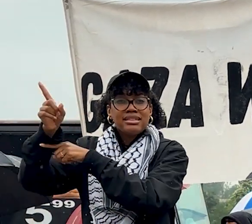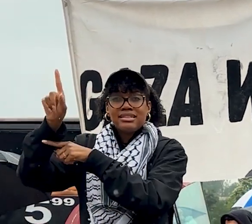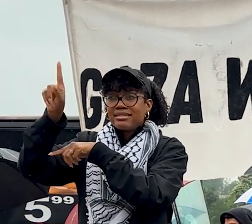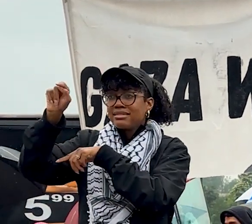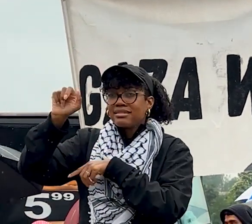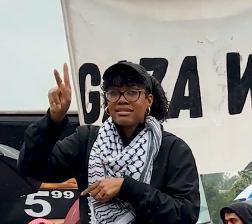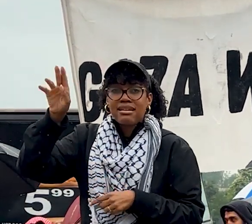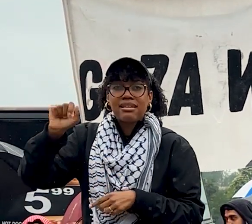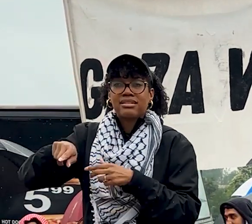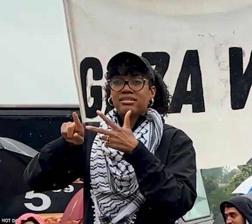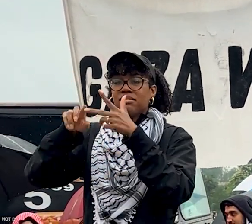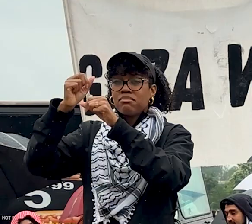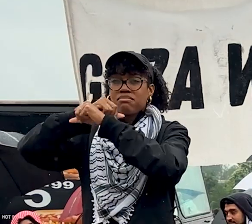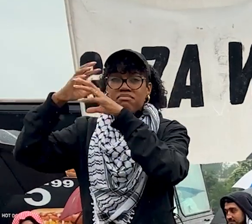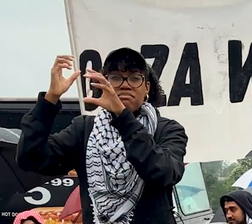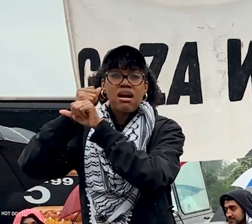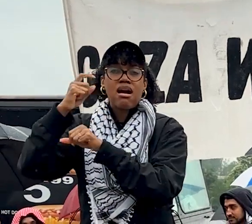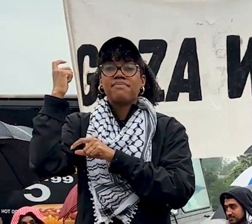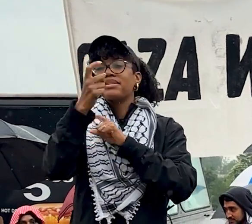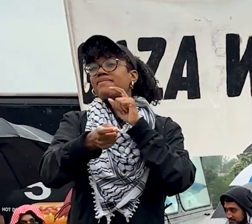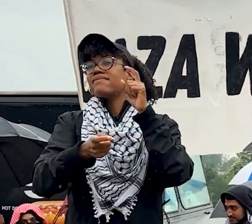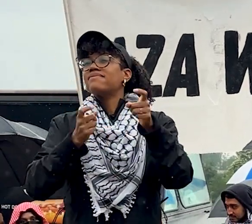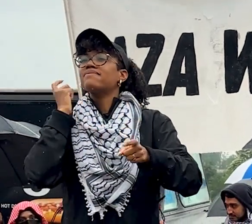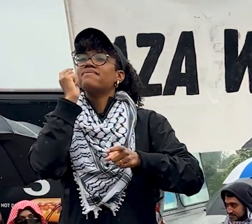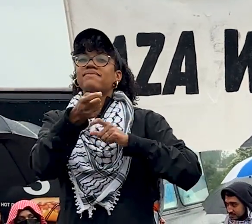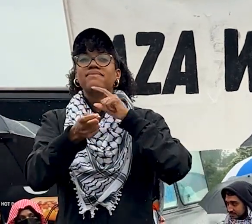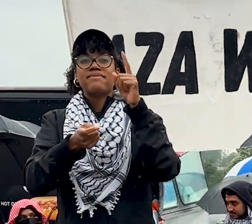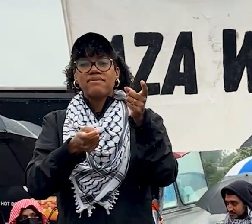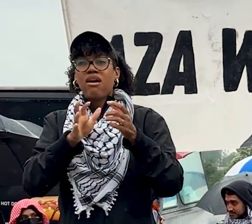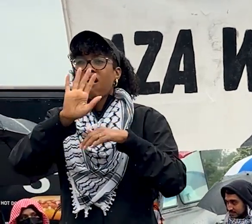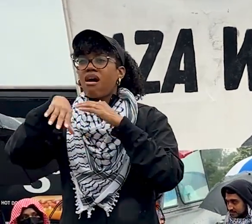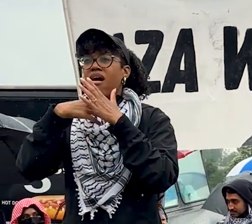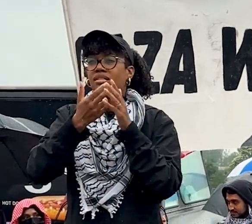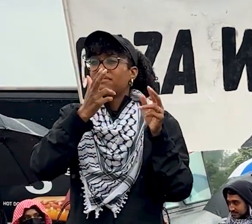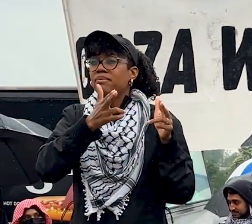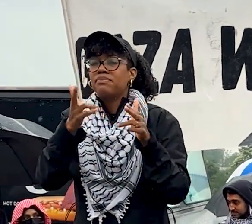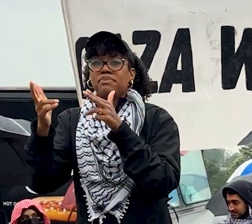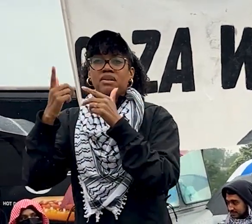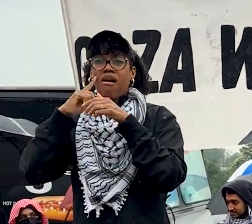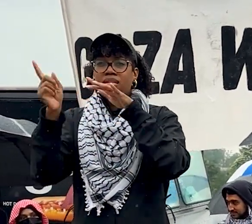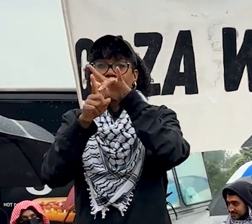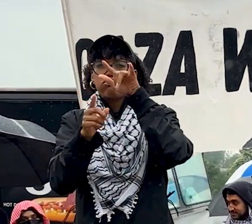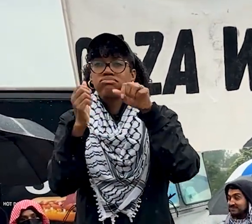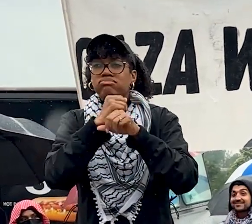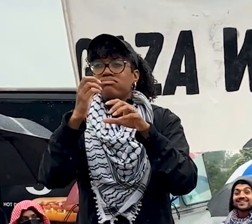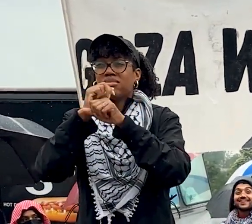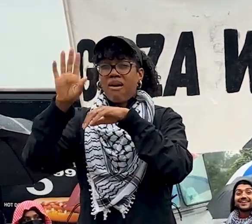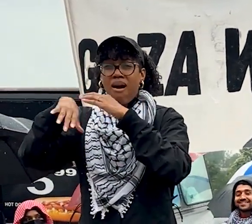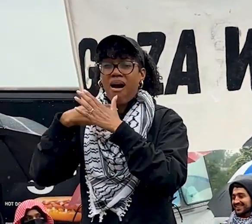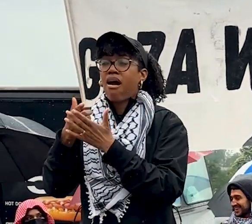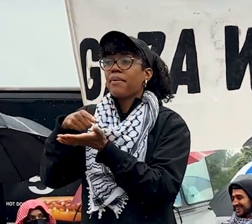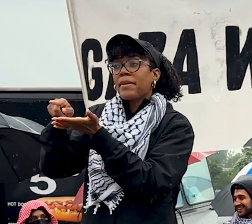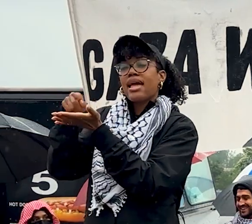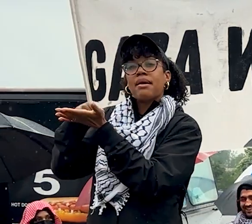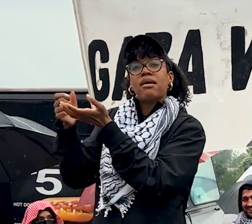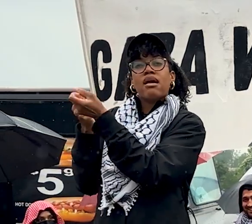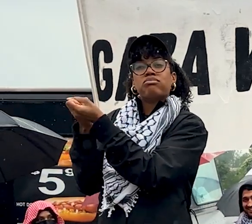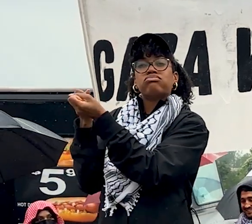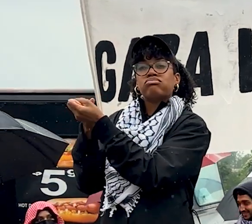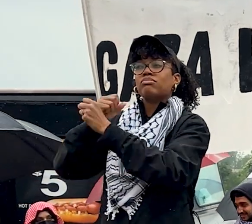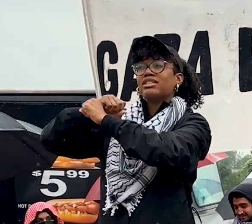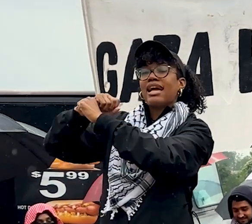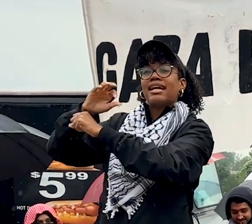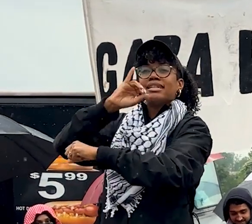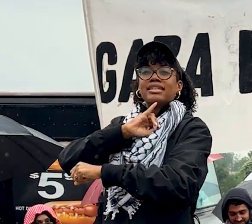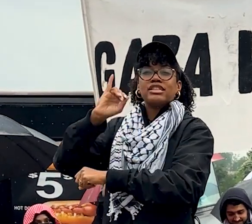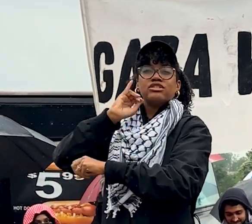the heavy bombs, and we're paying for the missiles and all of the artillery. And we're paying to continue to protect Israel on